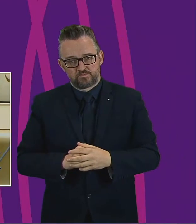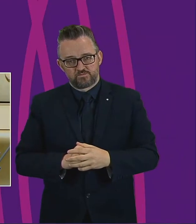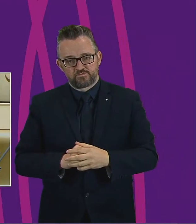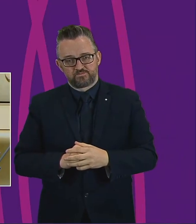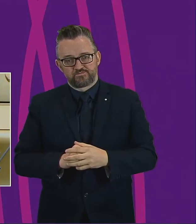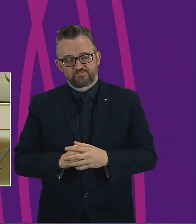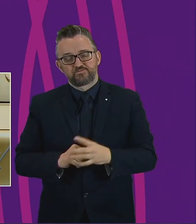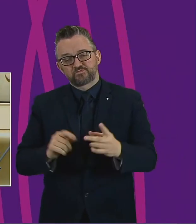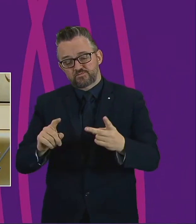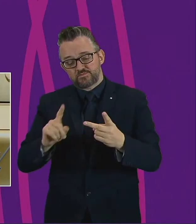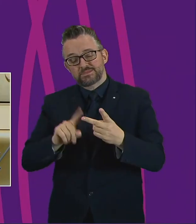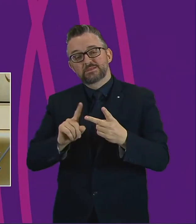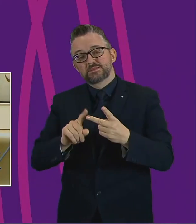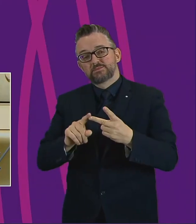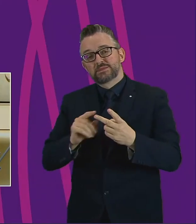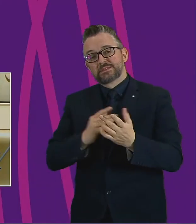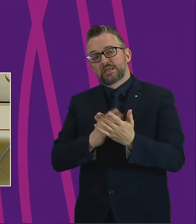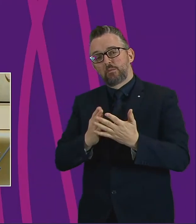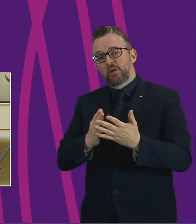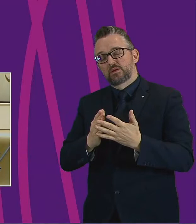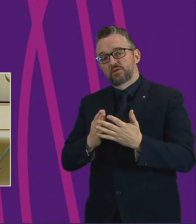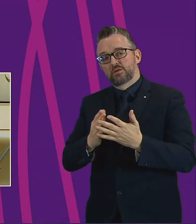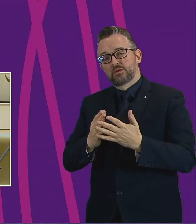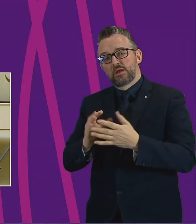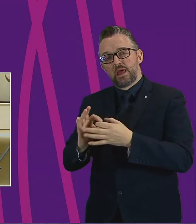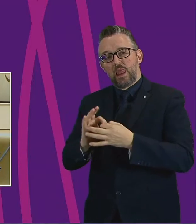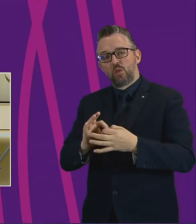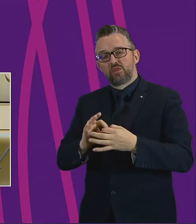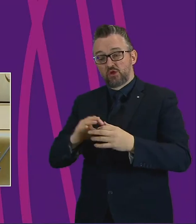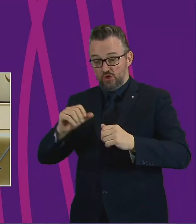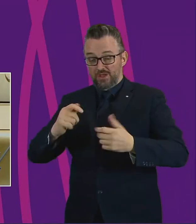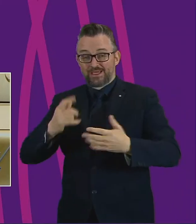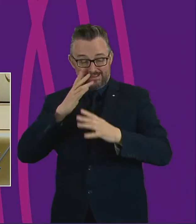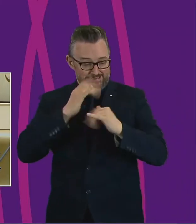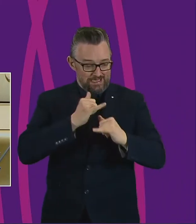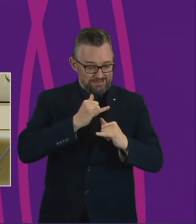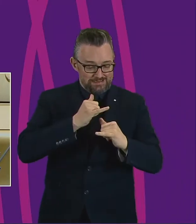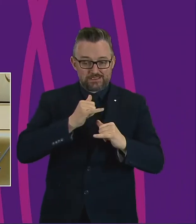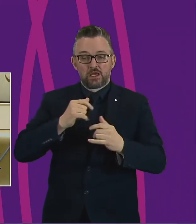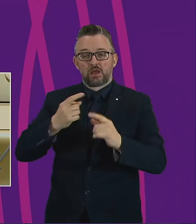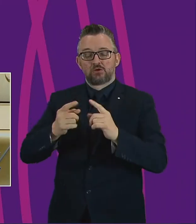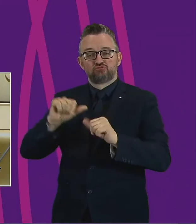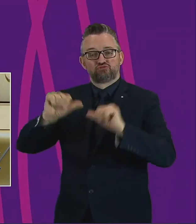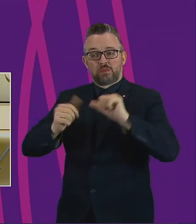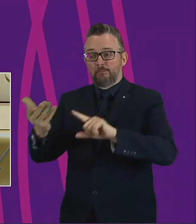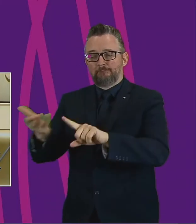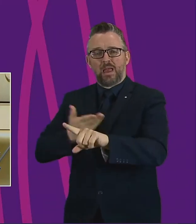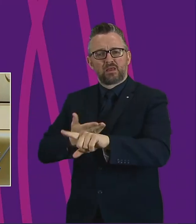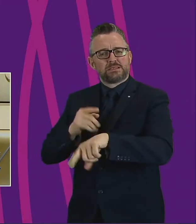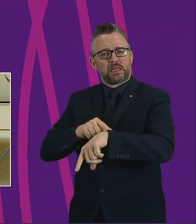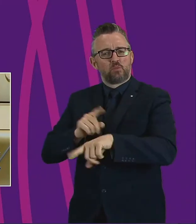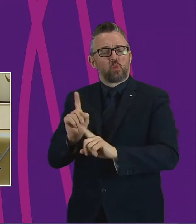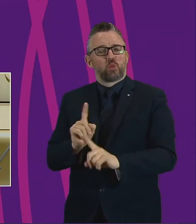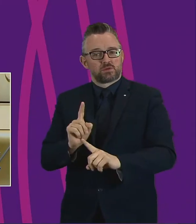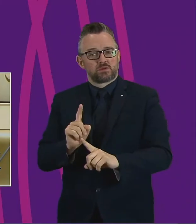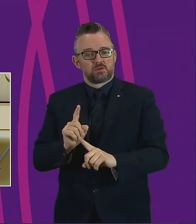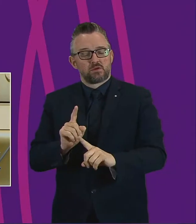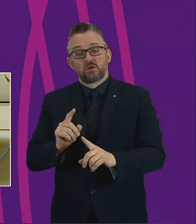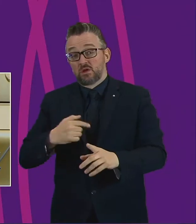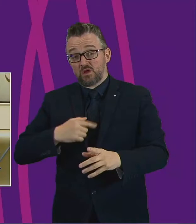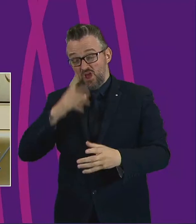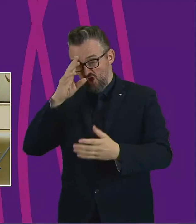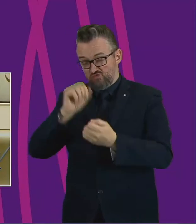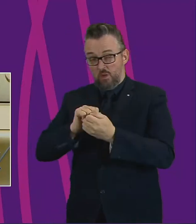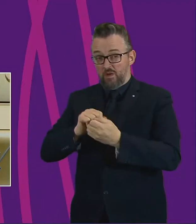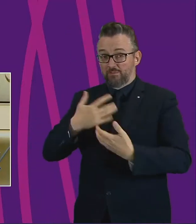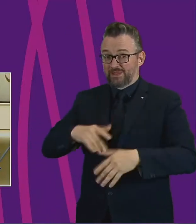his second part of the question about the turnaround time, what I said, if I recall correctly, is that